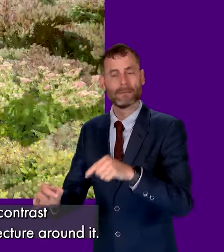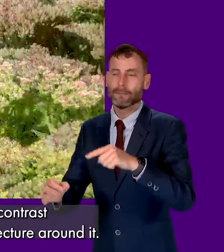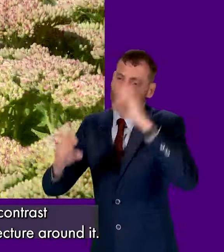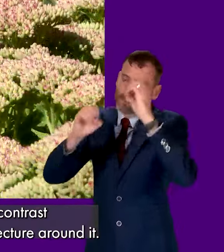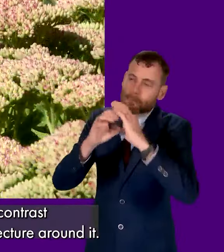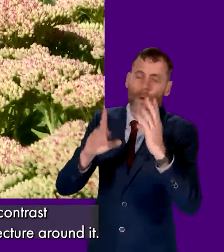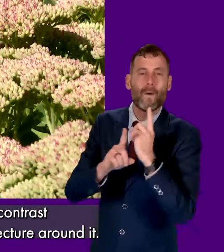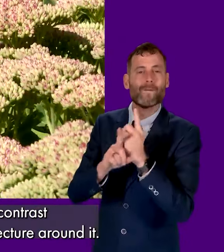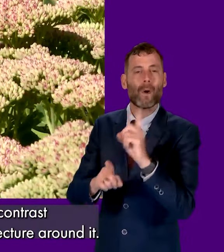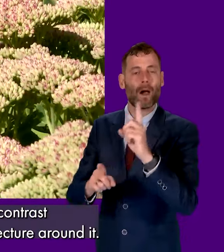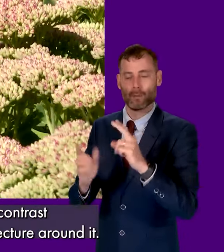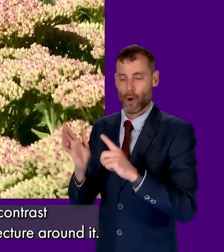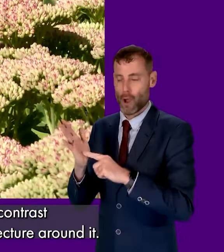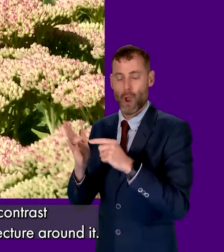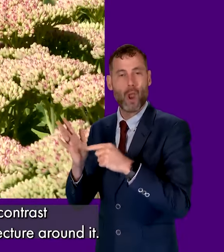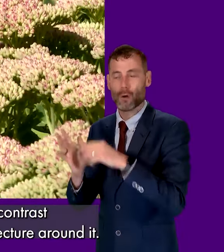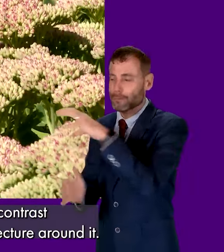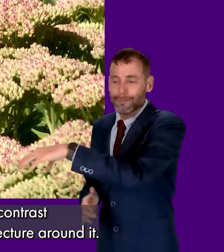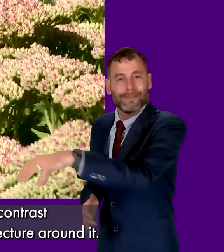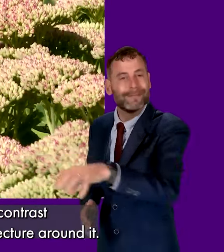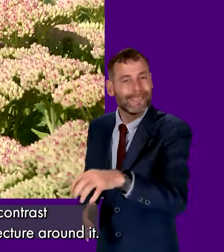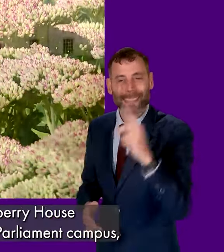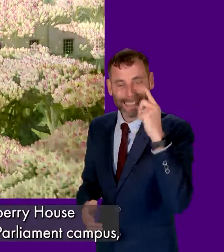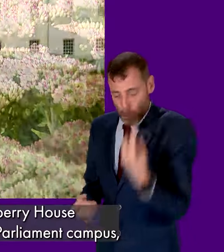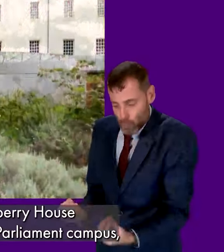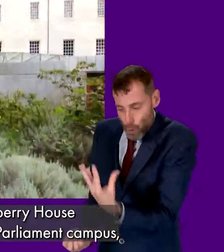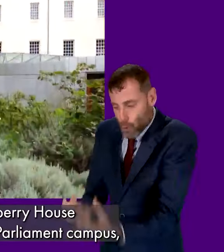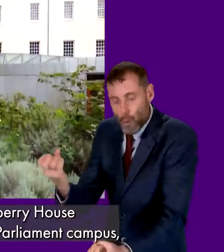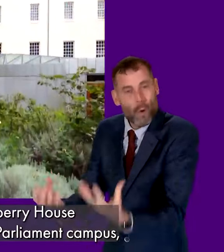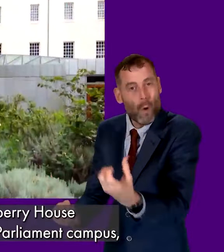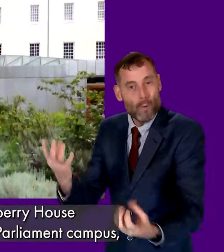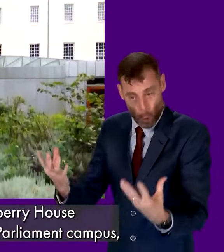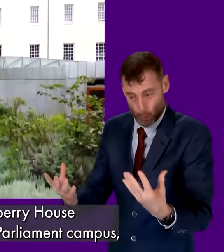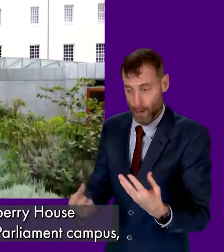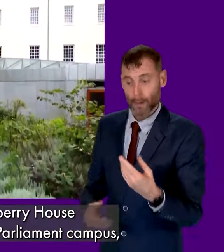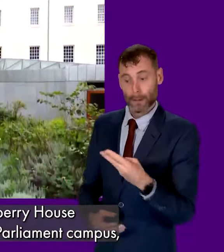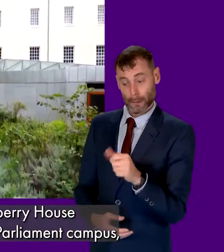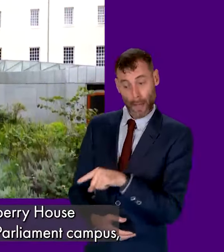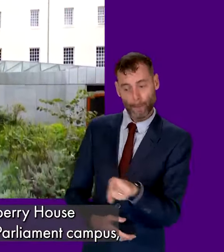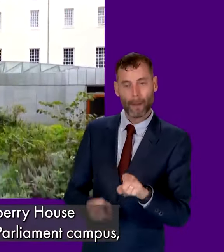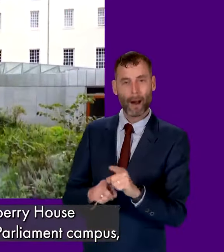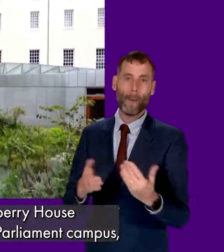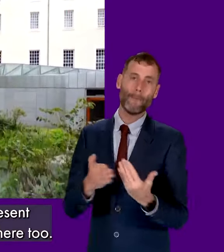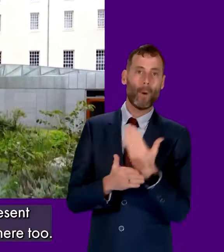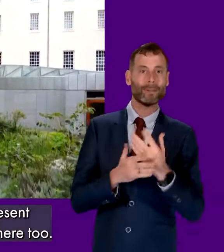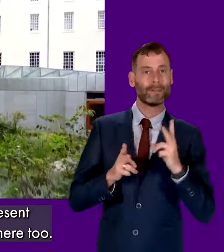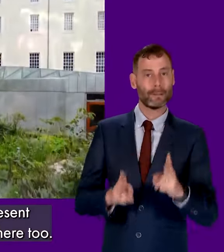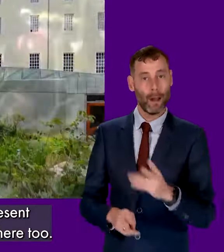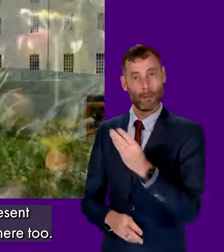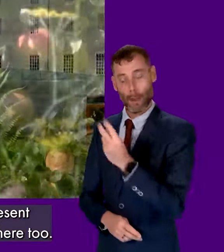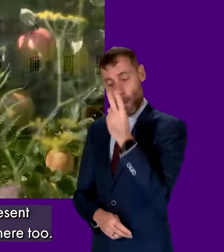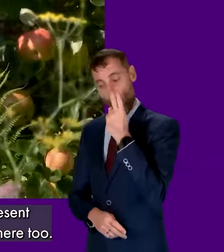is in complete contrast with the modern architecture around it. But just as Queensbury House itself has merged into the Parliament